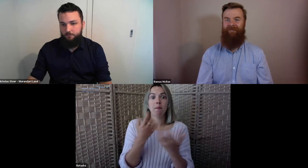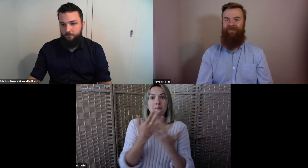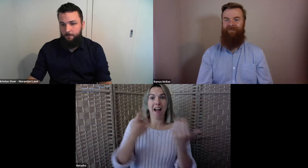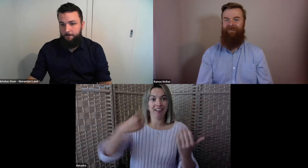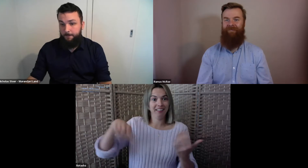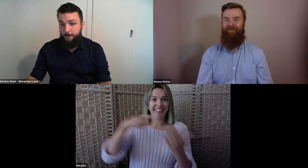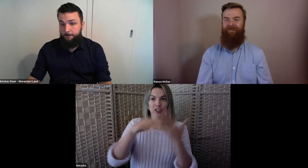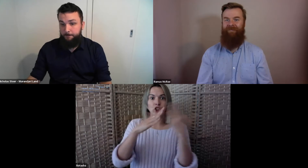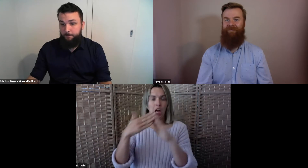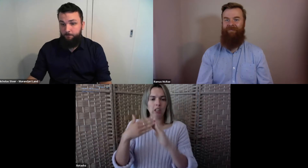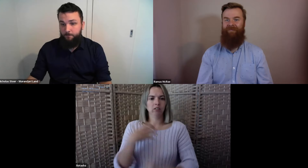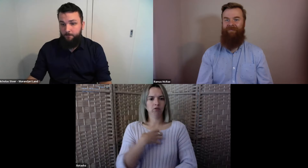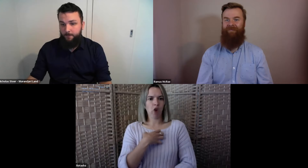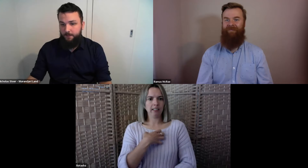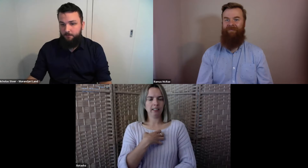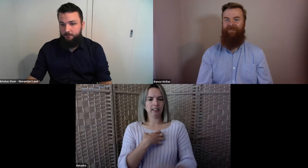For me,